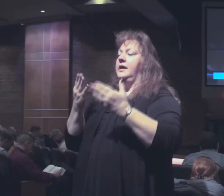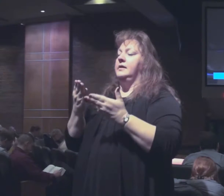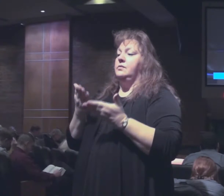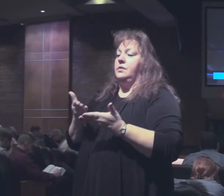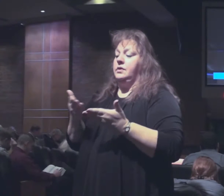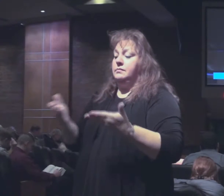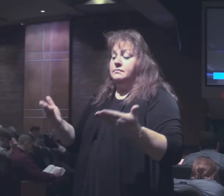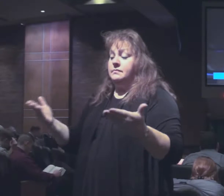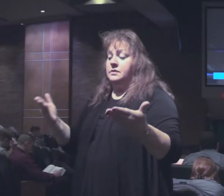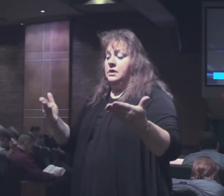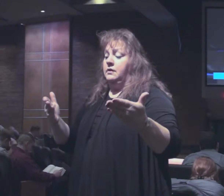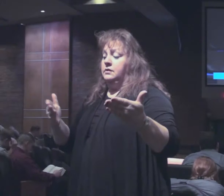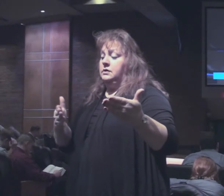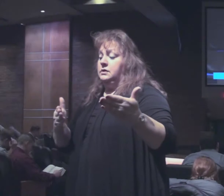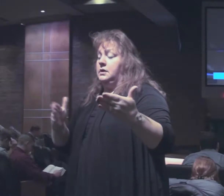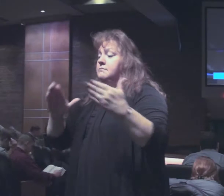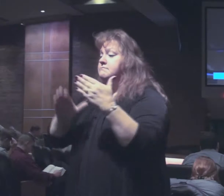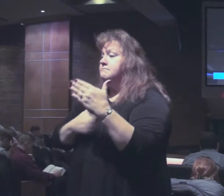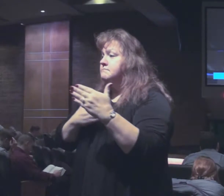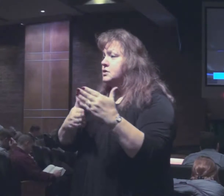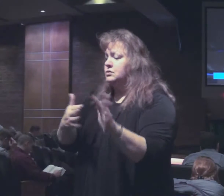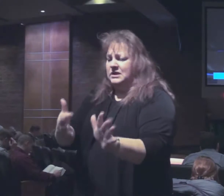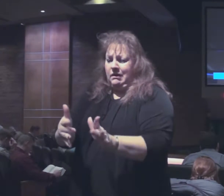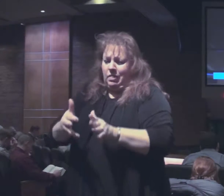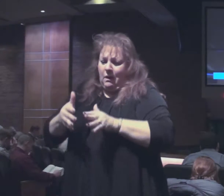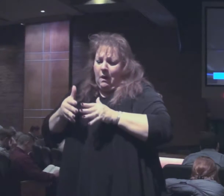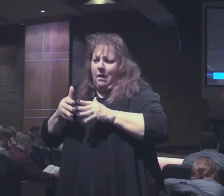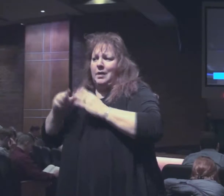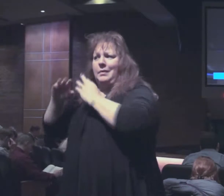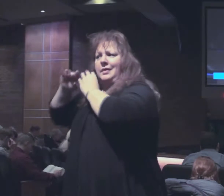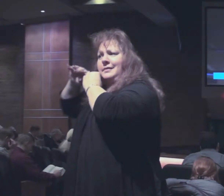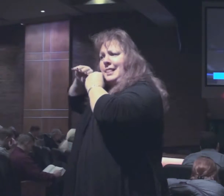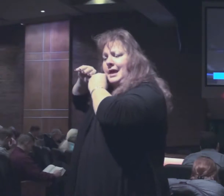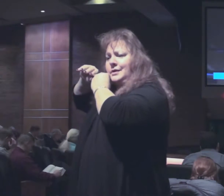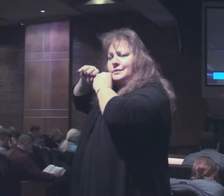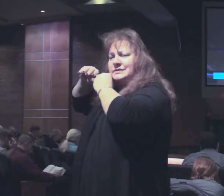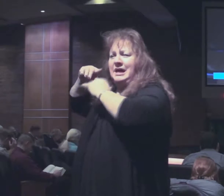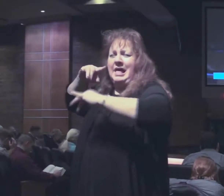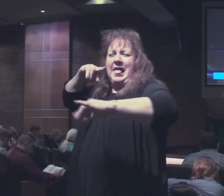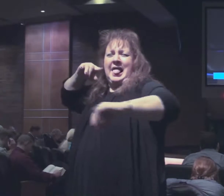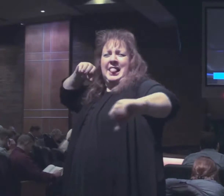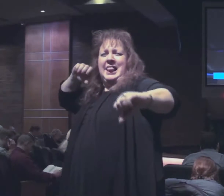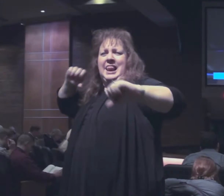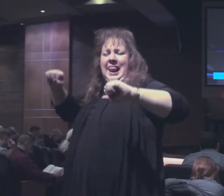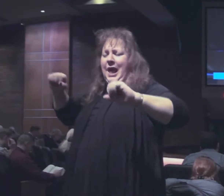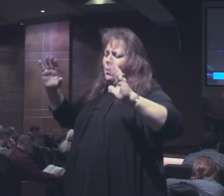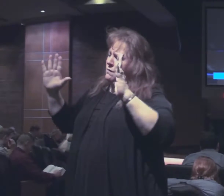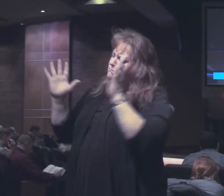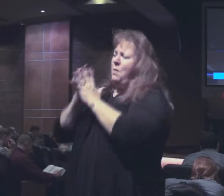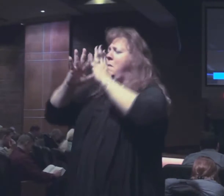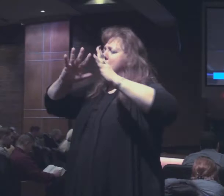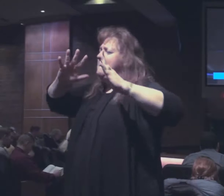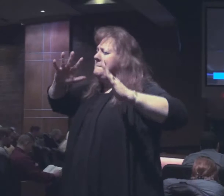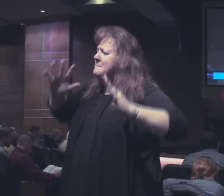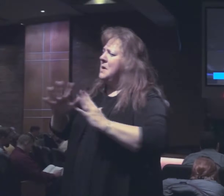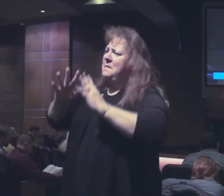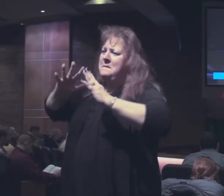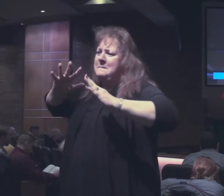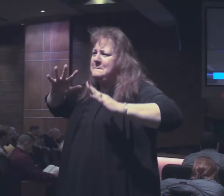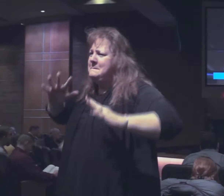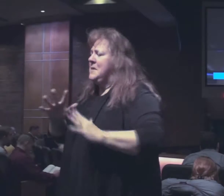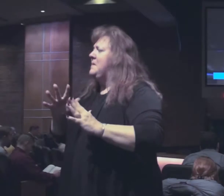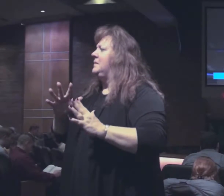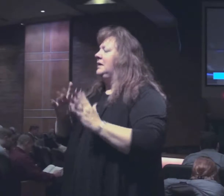with instruments of music, harps, lyres, loud-sounding cymbals. Some